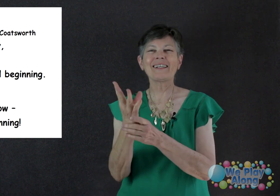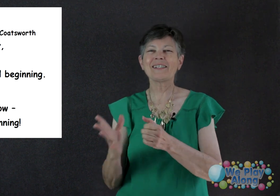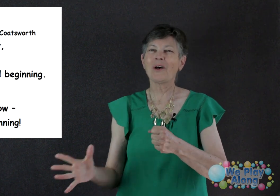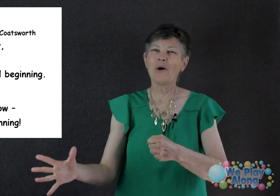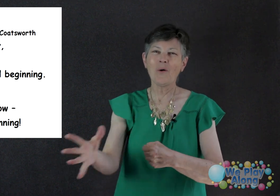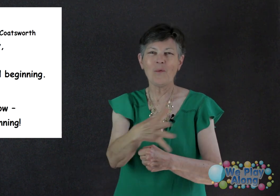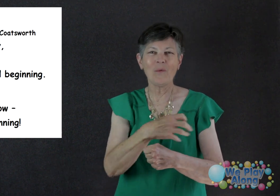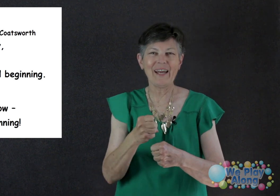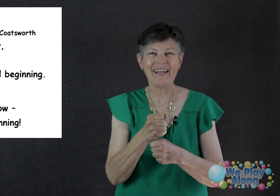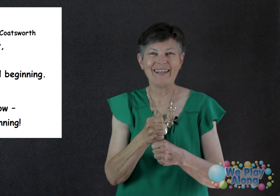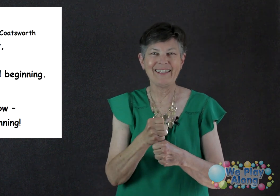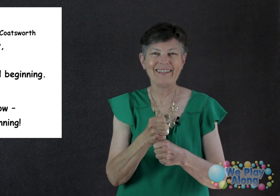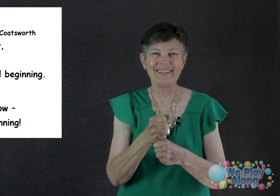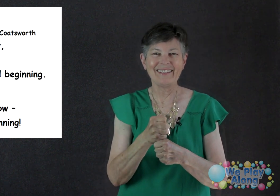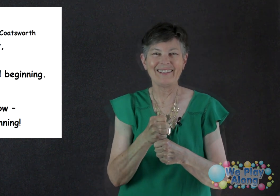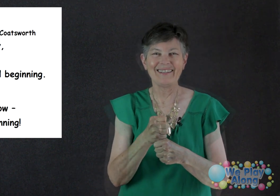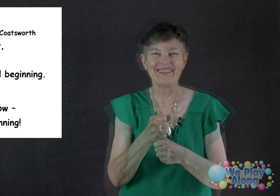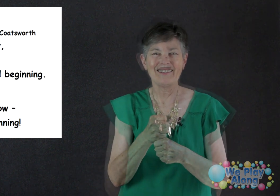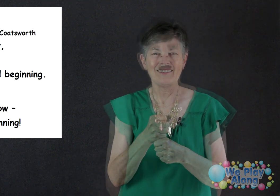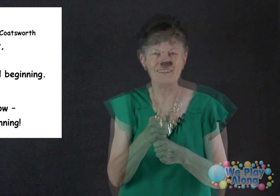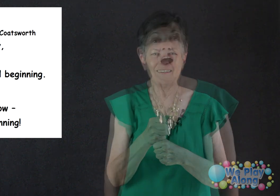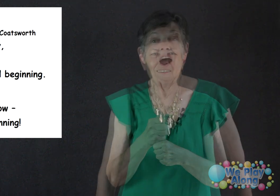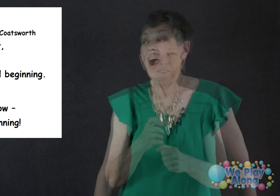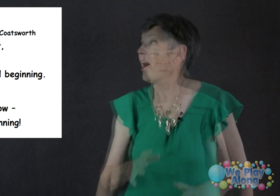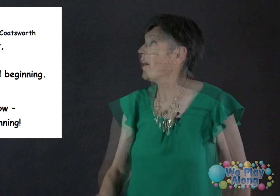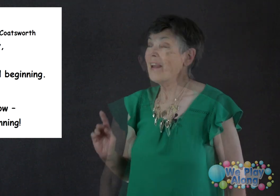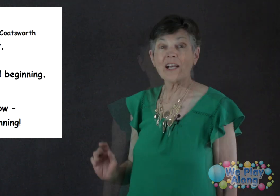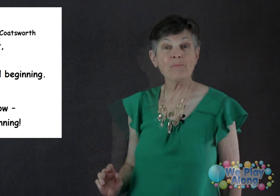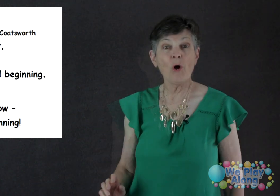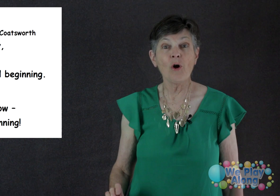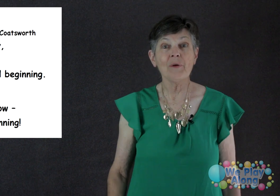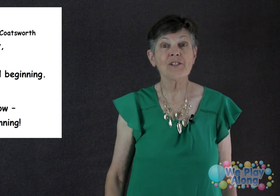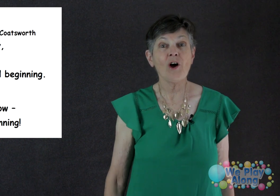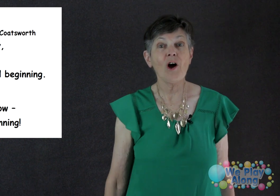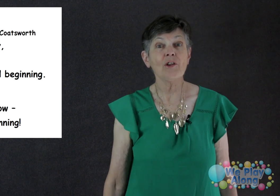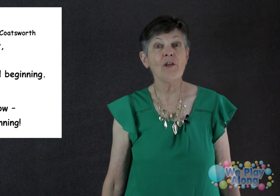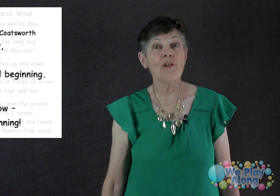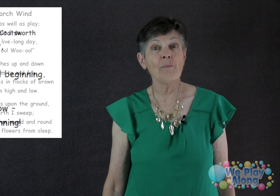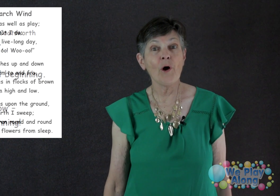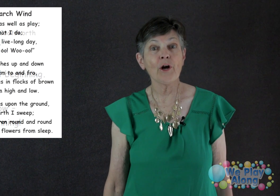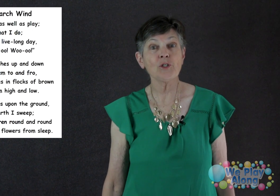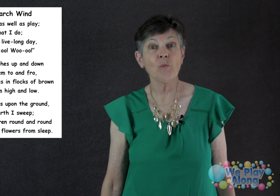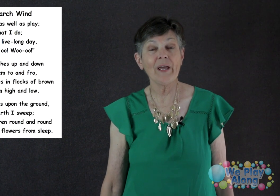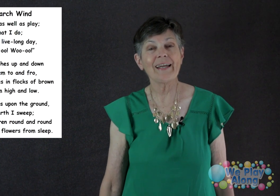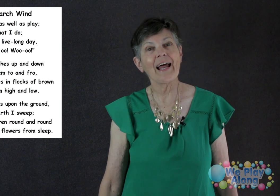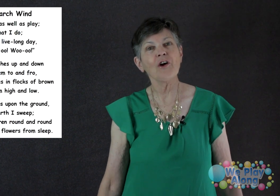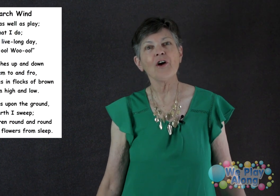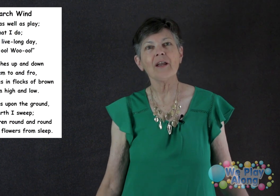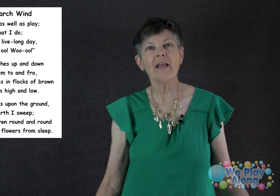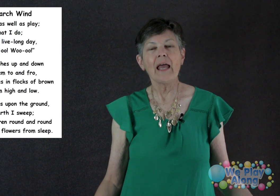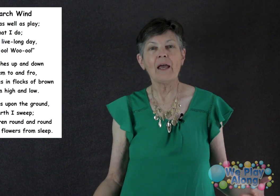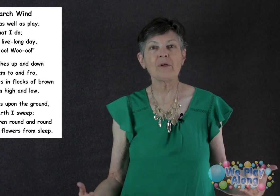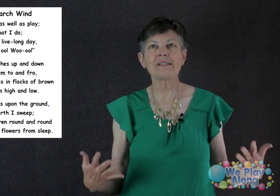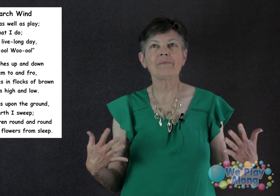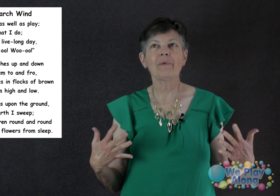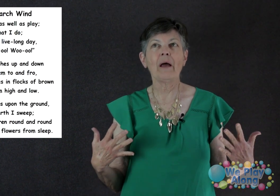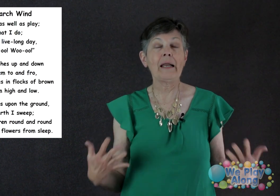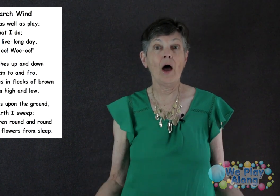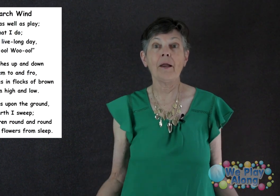spring's winning. Our next poem is called The March Wind, and I couldn't, it was